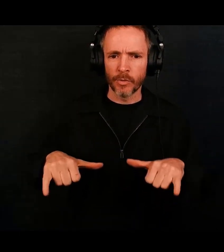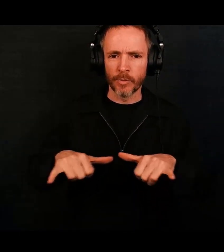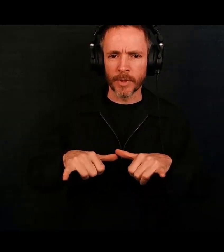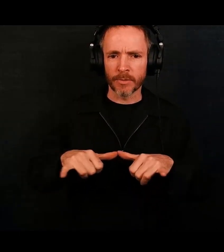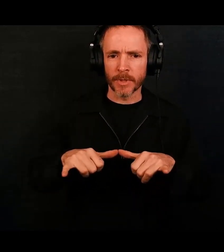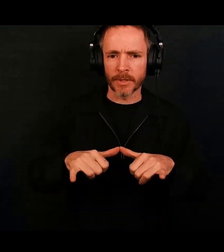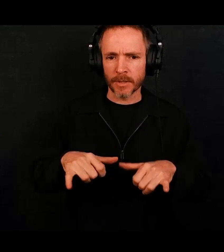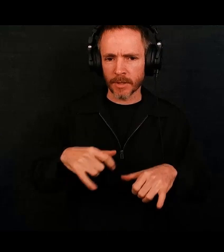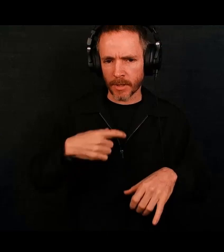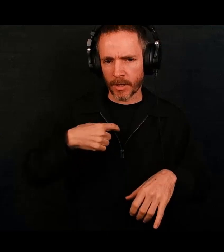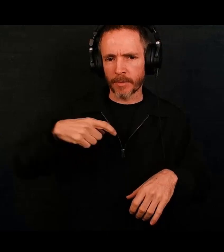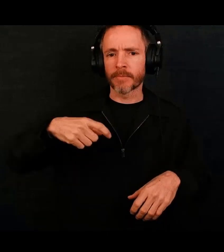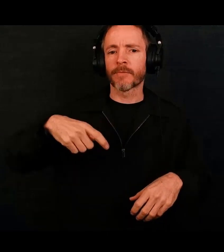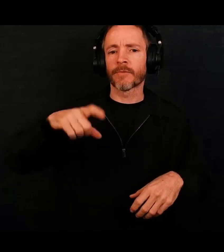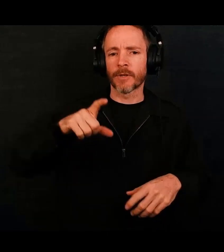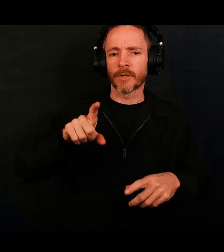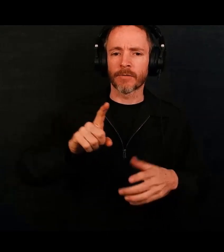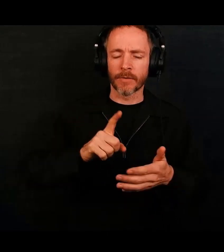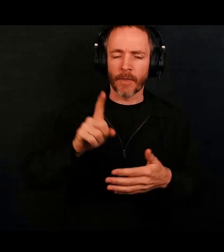new measurements.